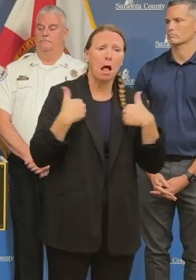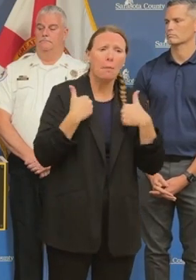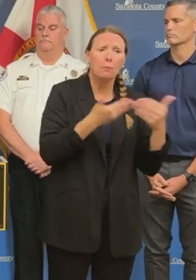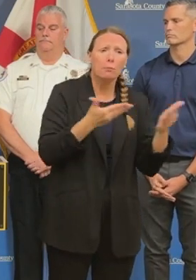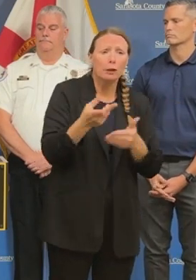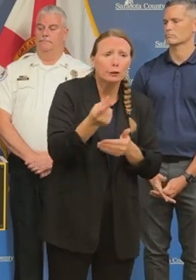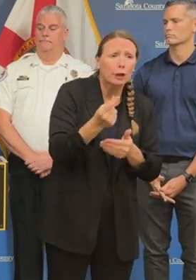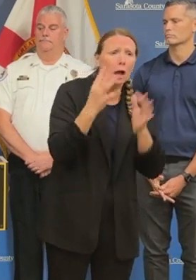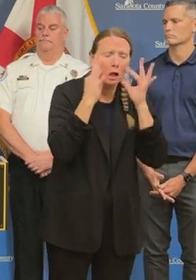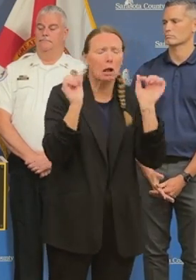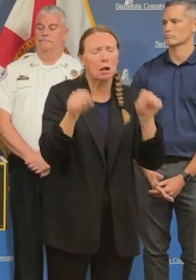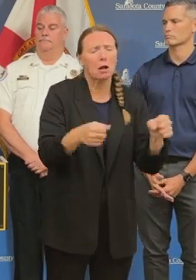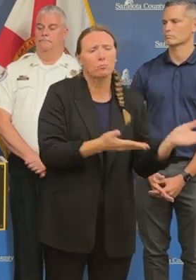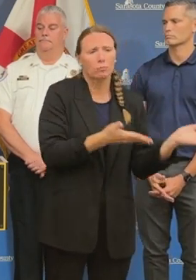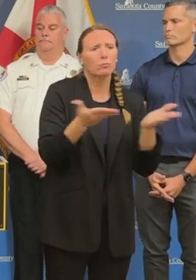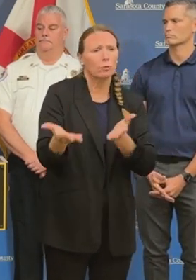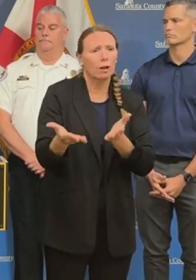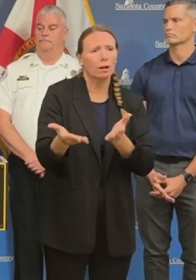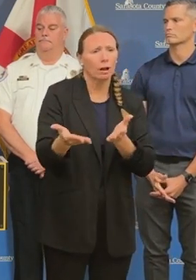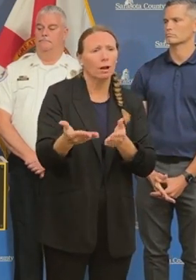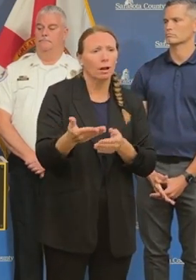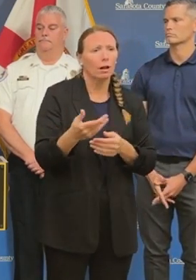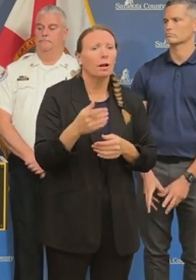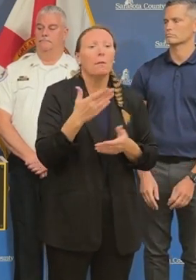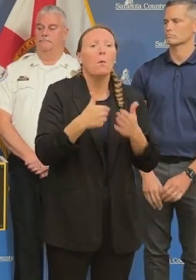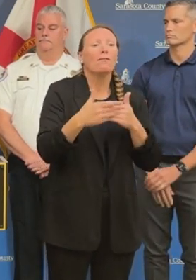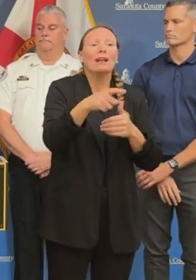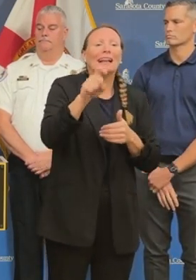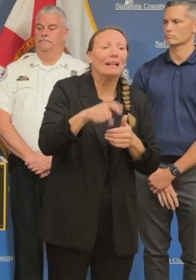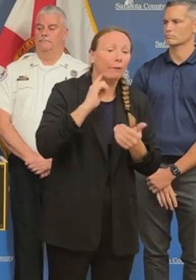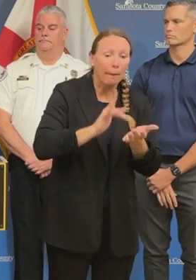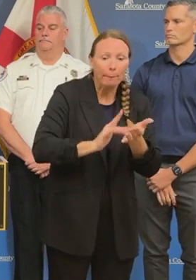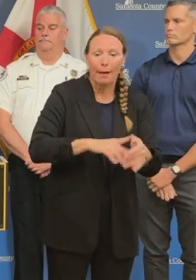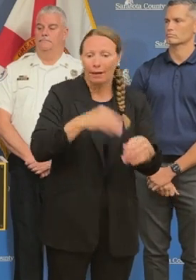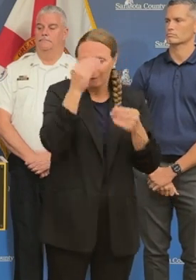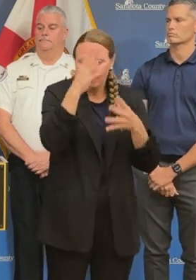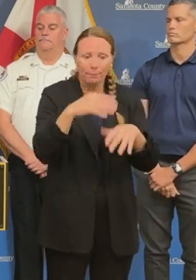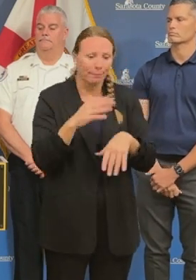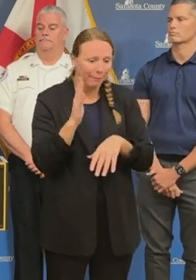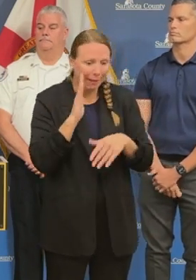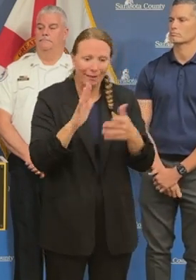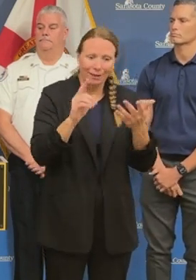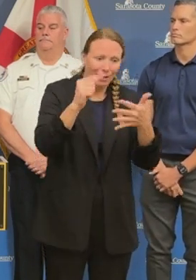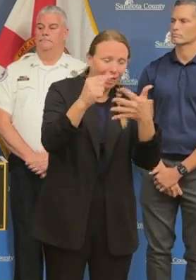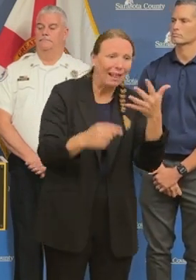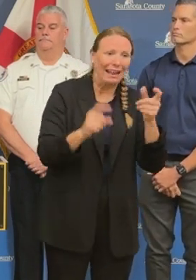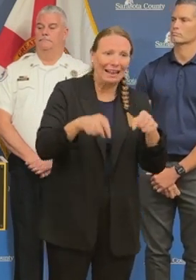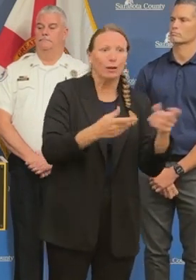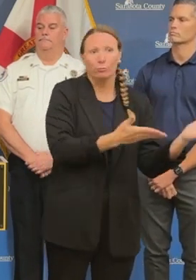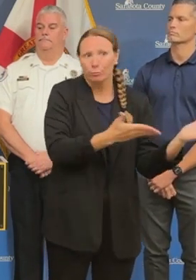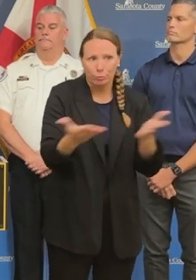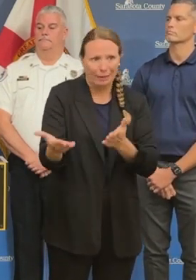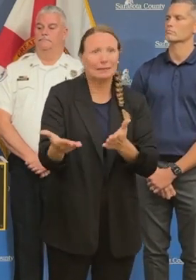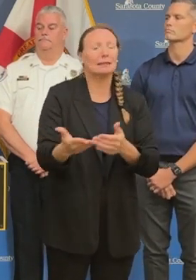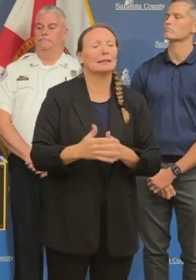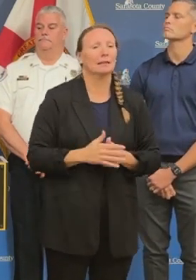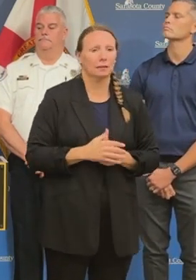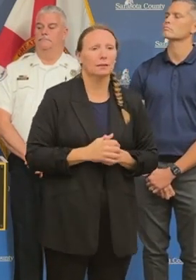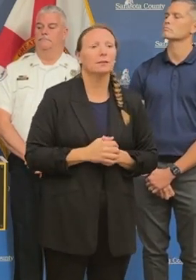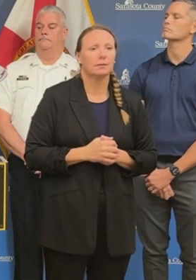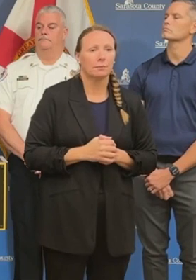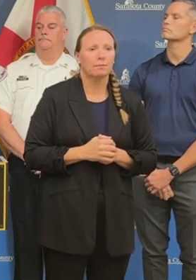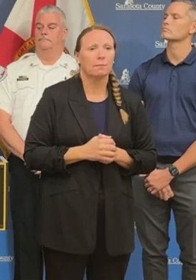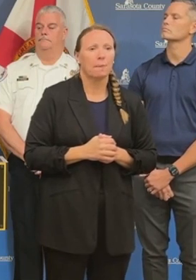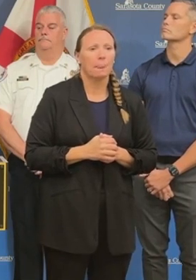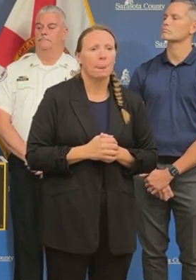If you do not live in the evacuation level, it may be safe for you to stay in your home, but you need to prepare your property, ensure you have supplies.